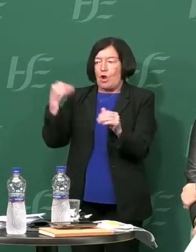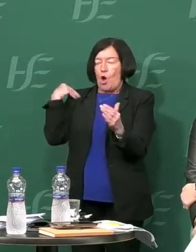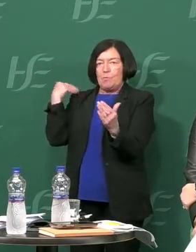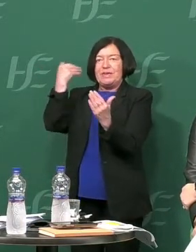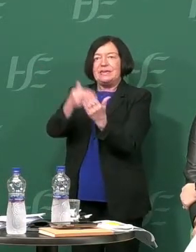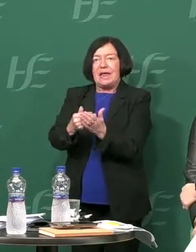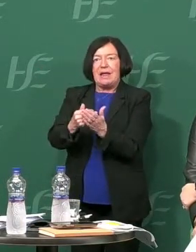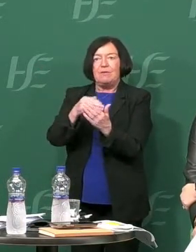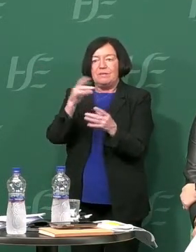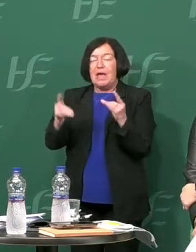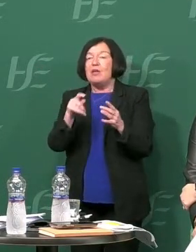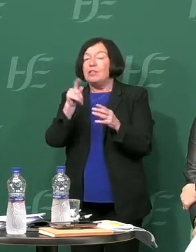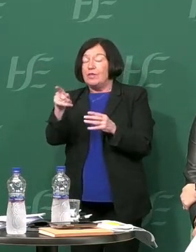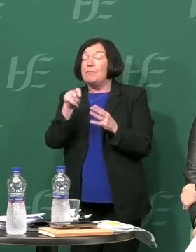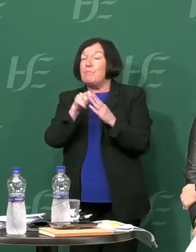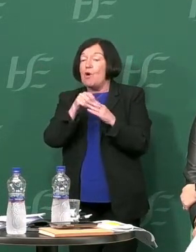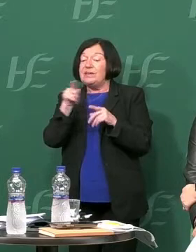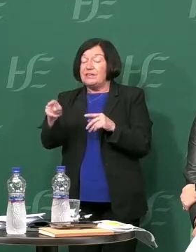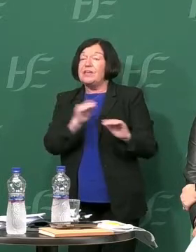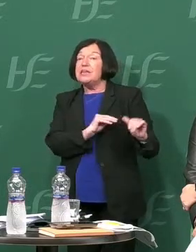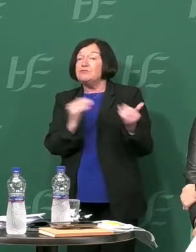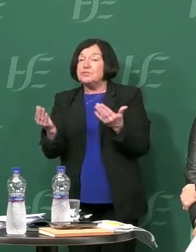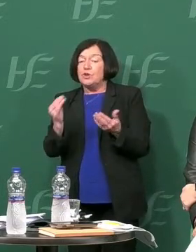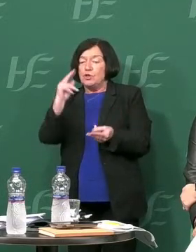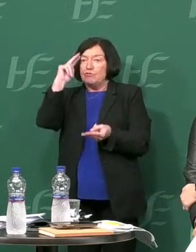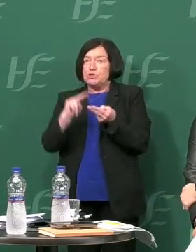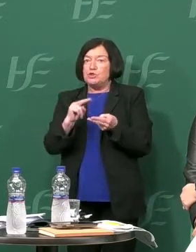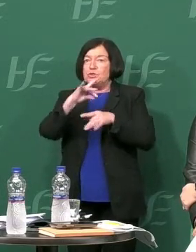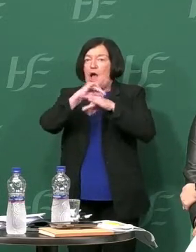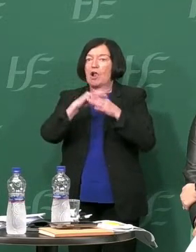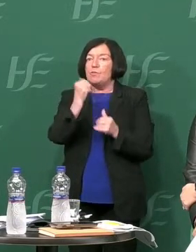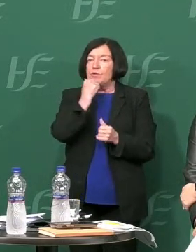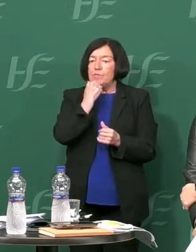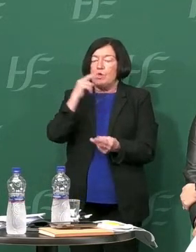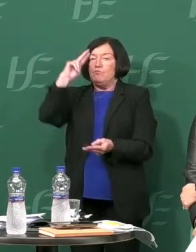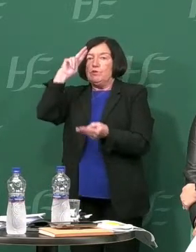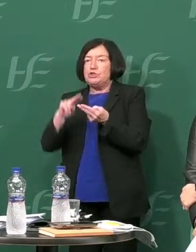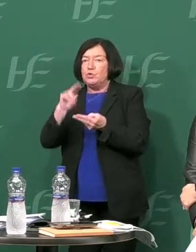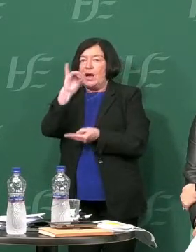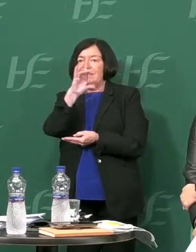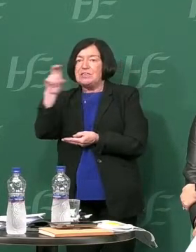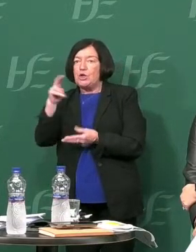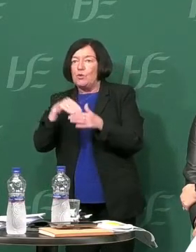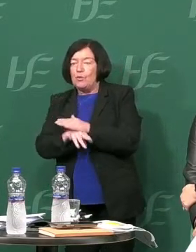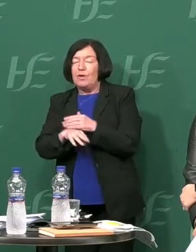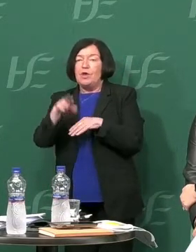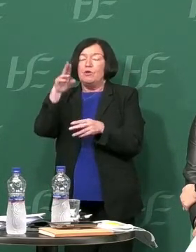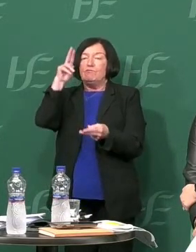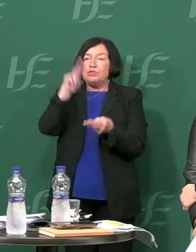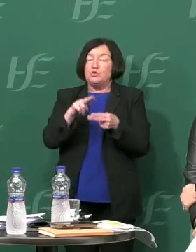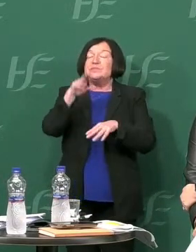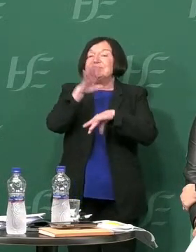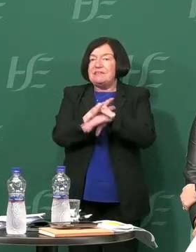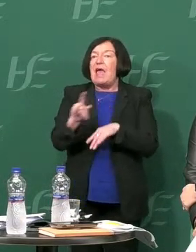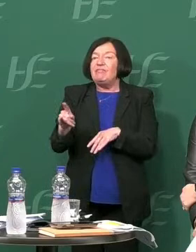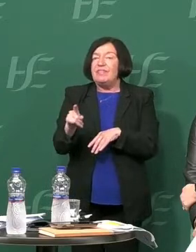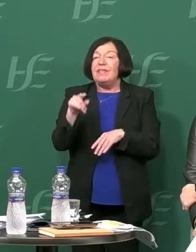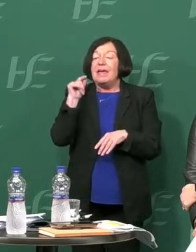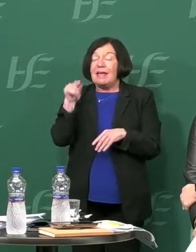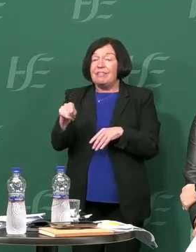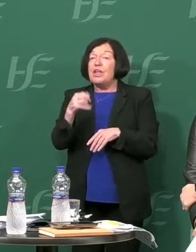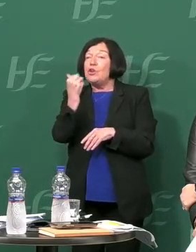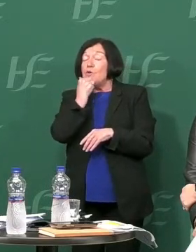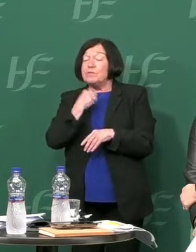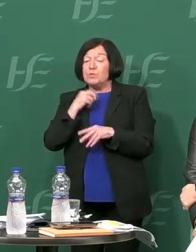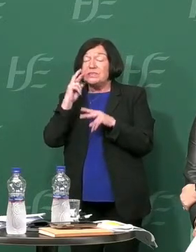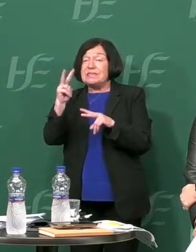I made the point in the introduction around reduced hospitalizations, reduced ICU admissions, reduced mortality. And by any comparison with the case numbers